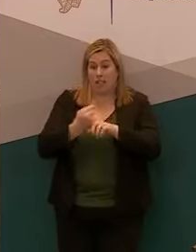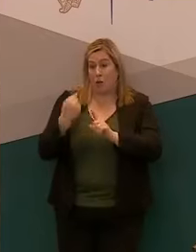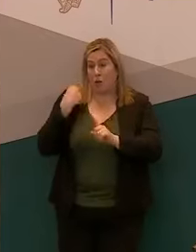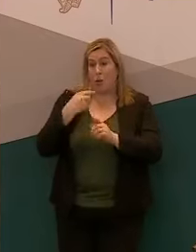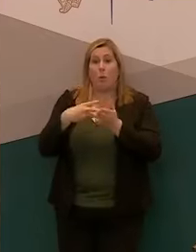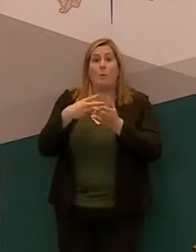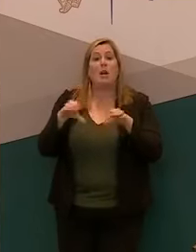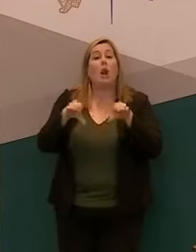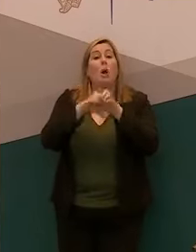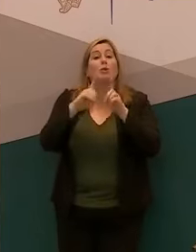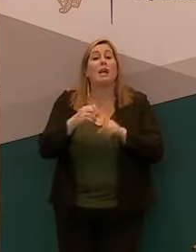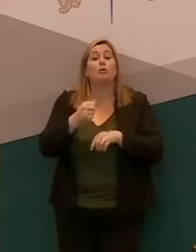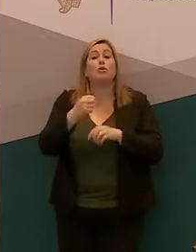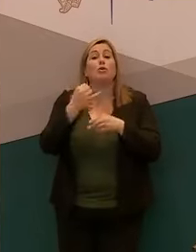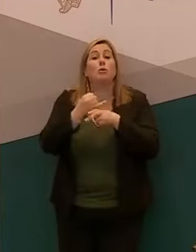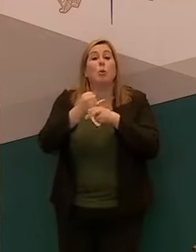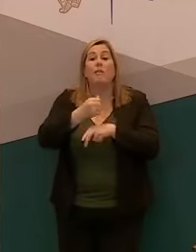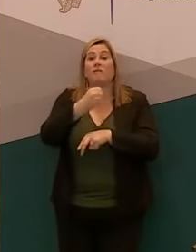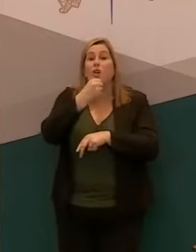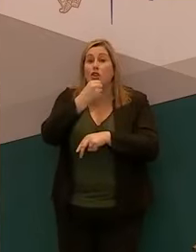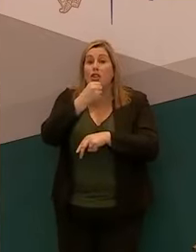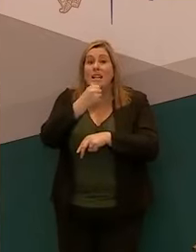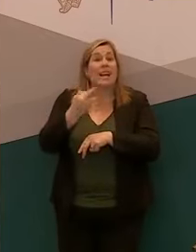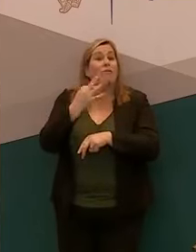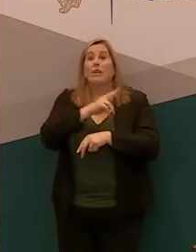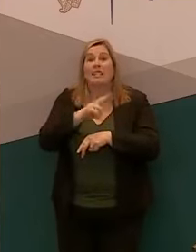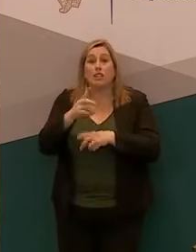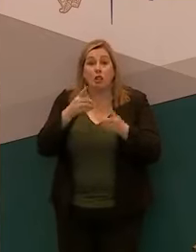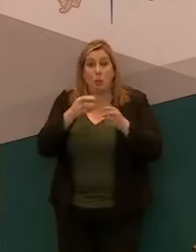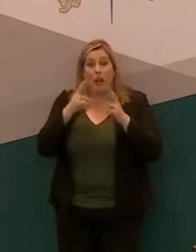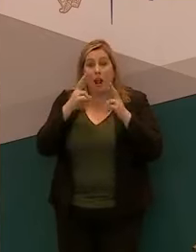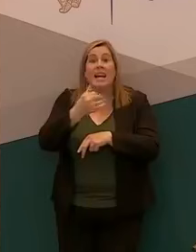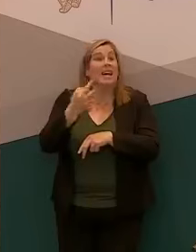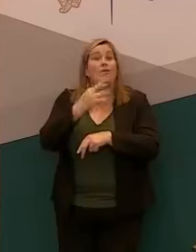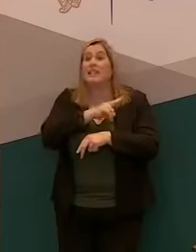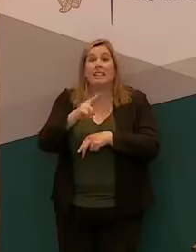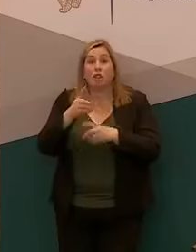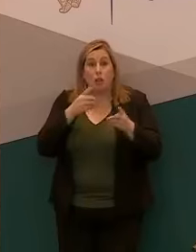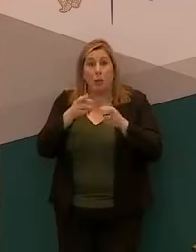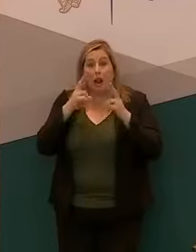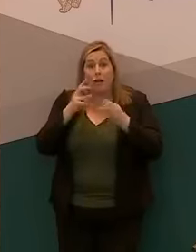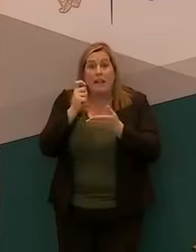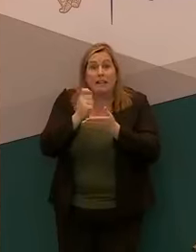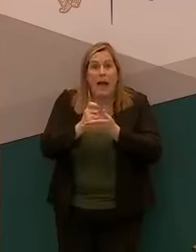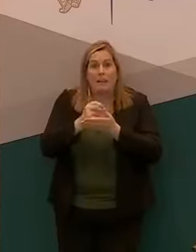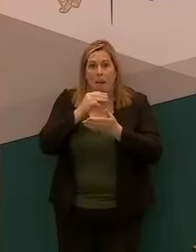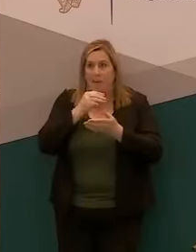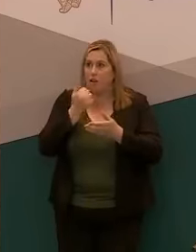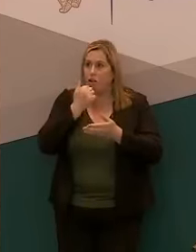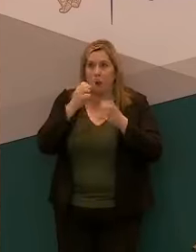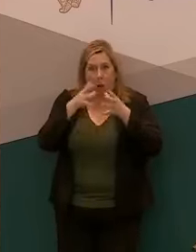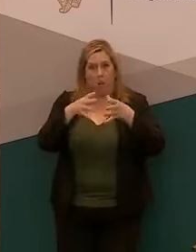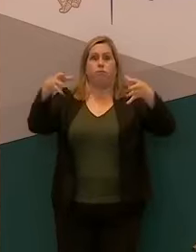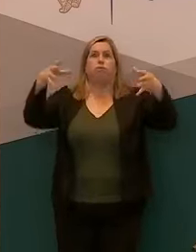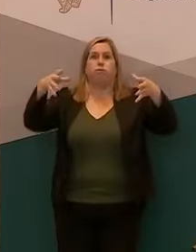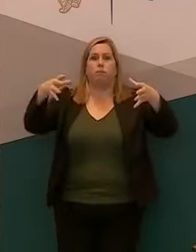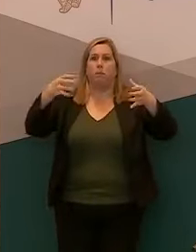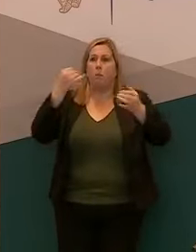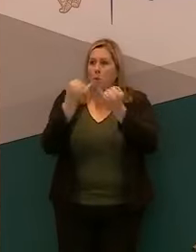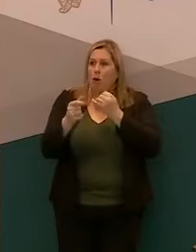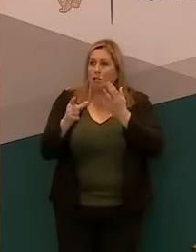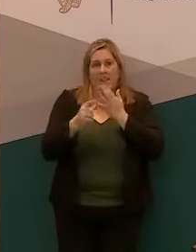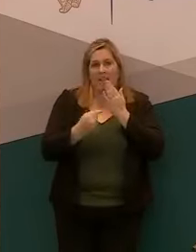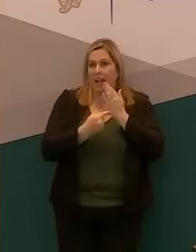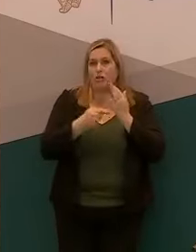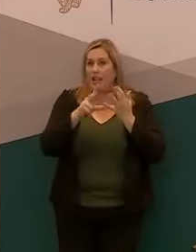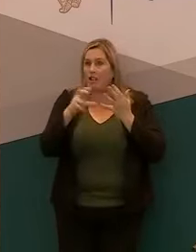schools, we would be reporting to you 7,800 cases, we think, today. We